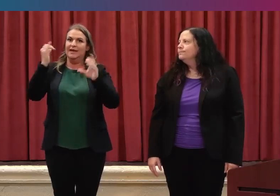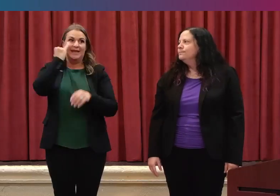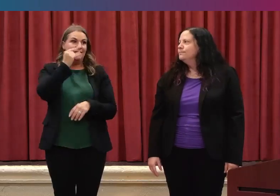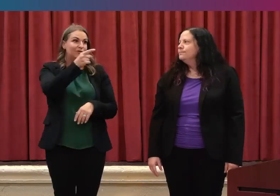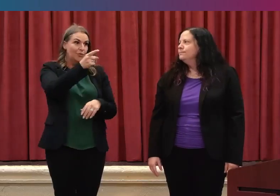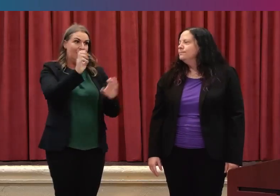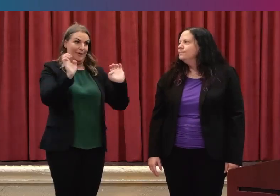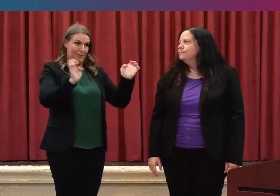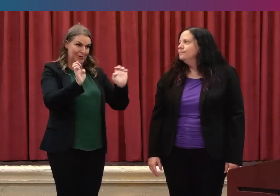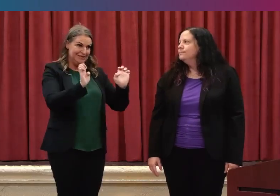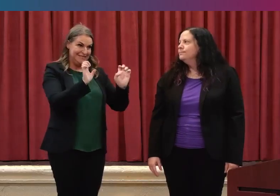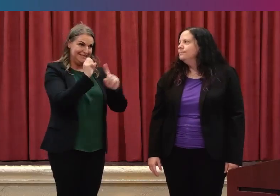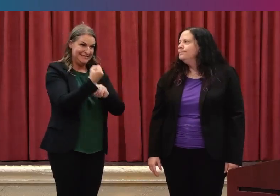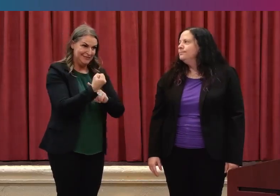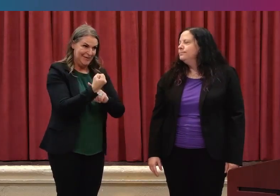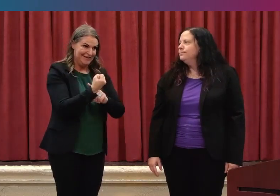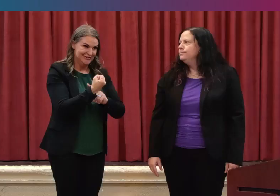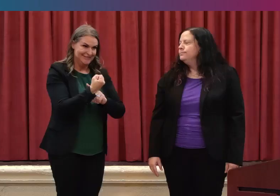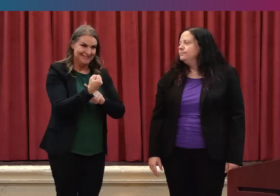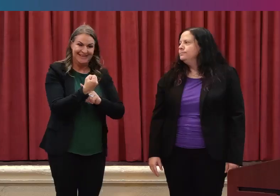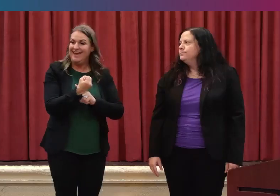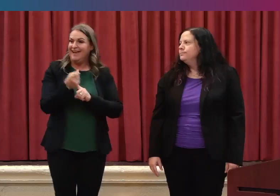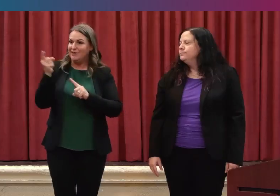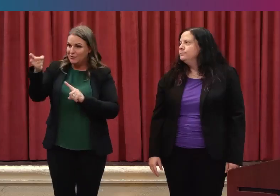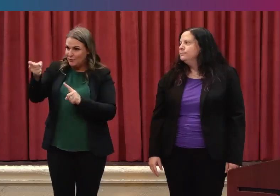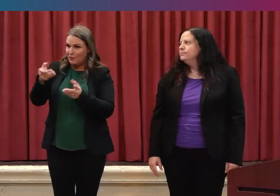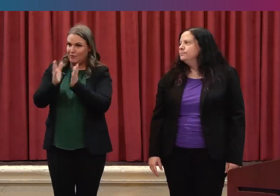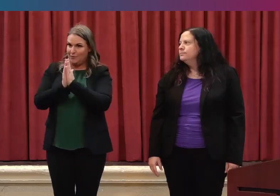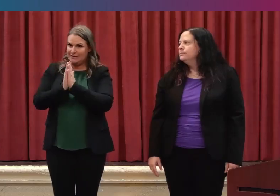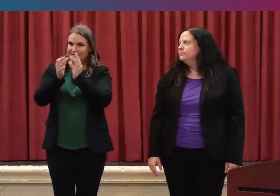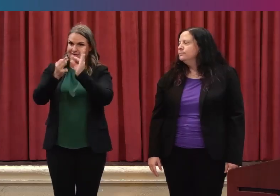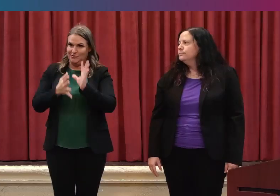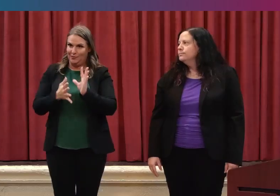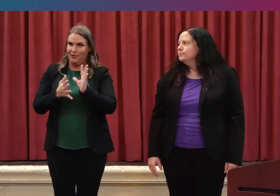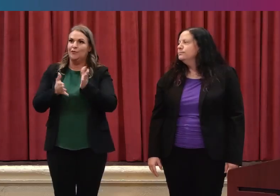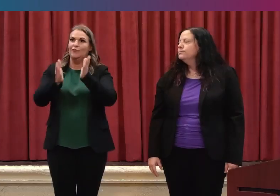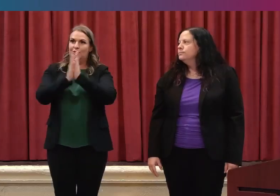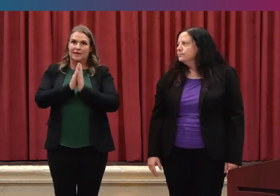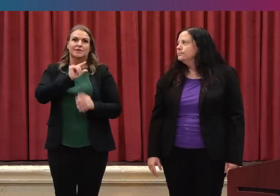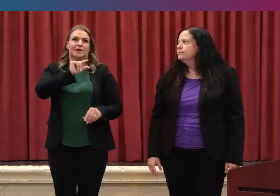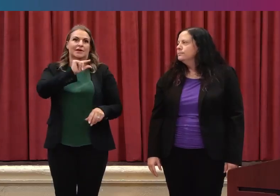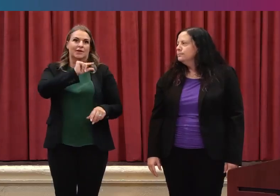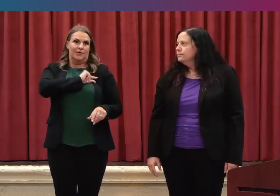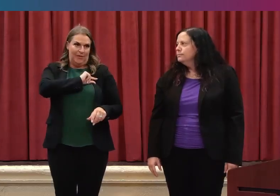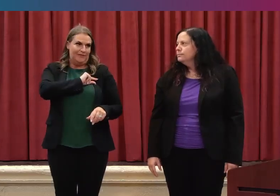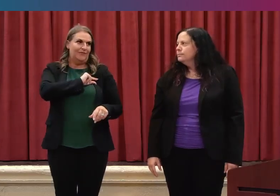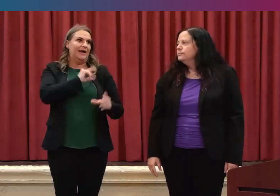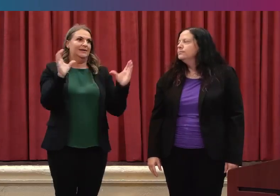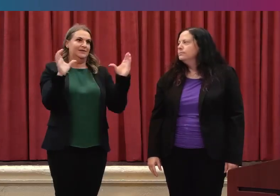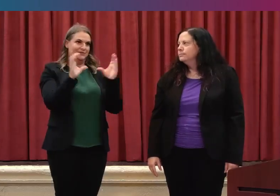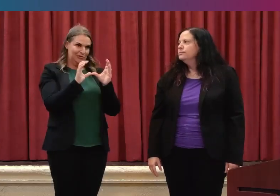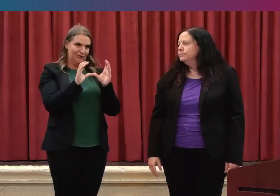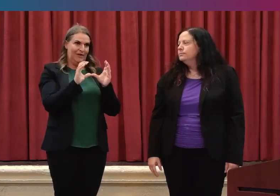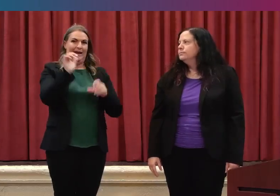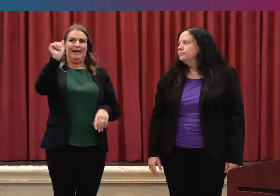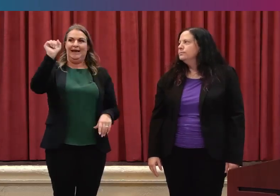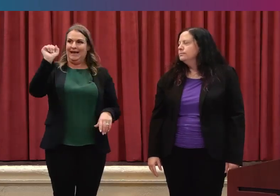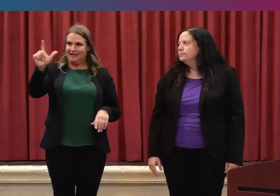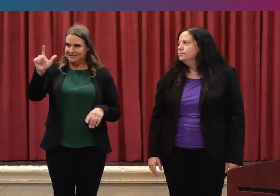So interpreters getting certification have jumped through the hoops to show their skills. And so when you're requesting an